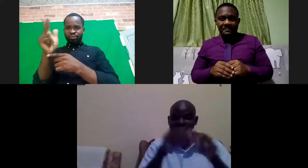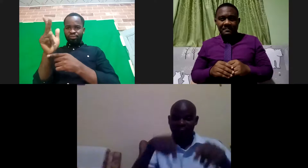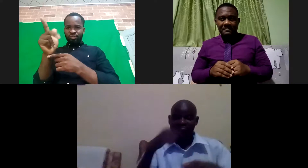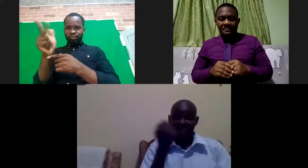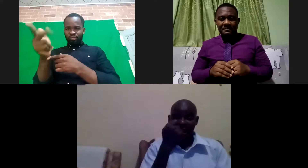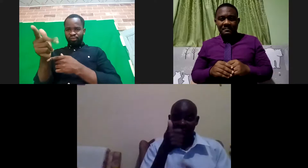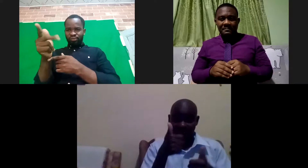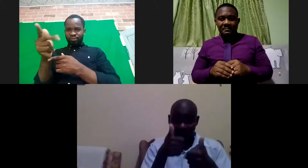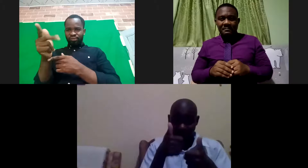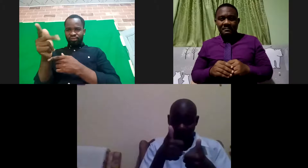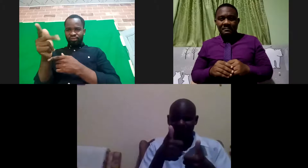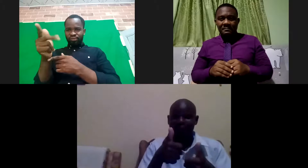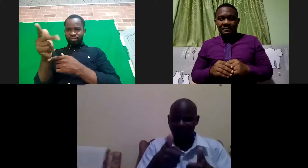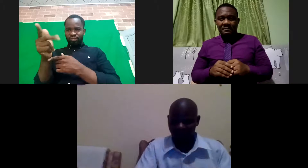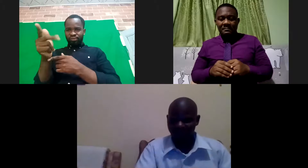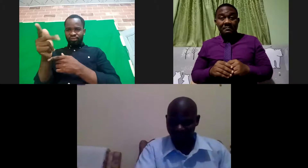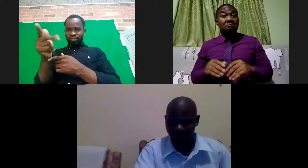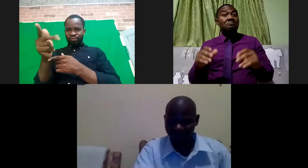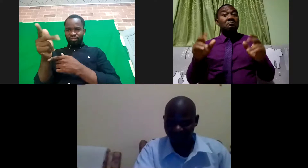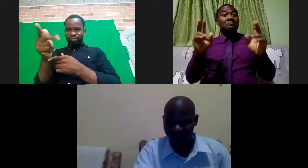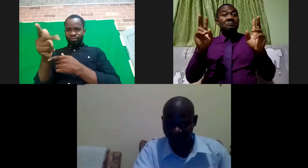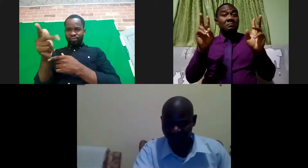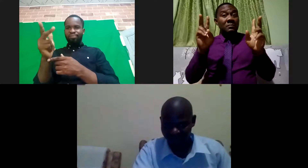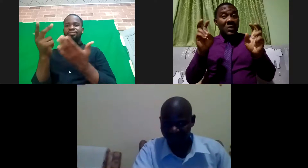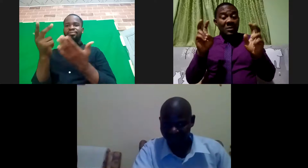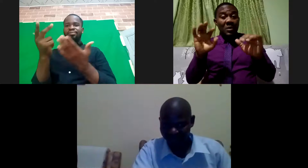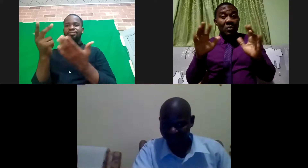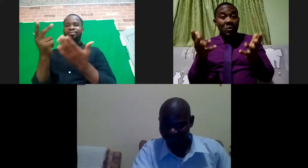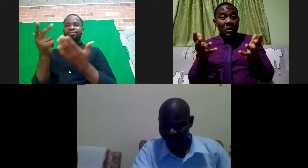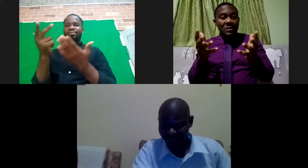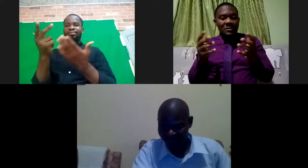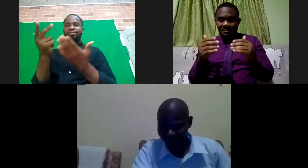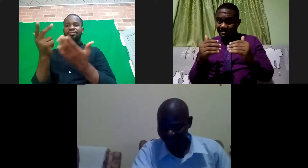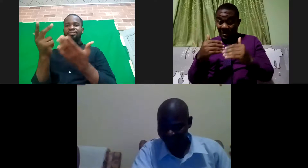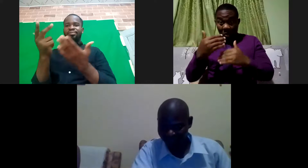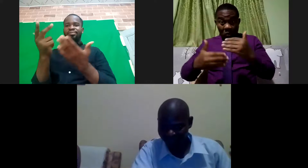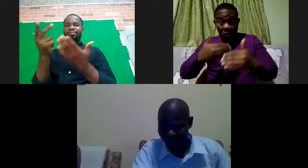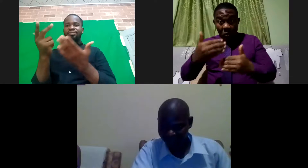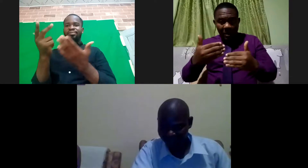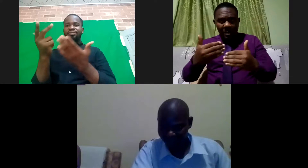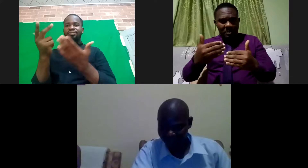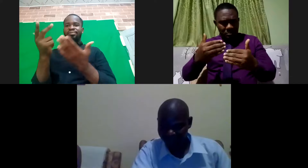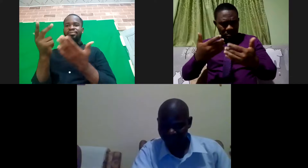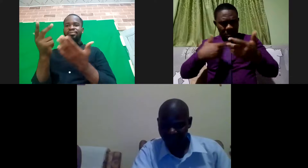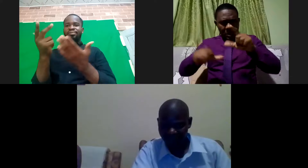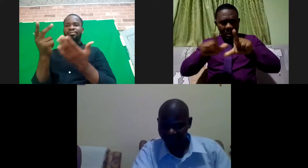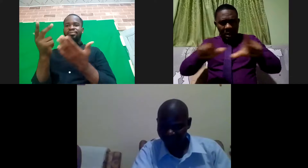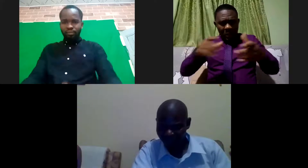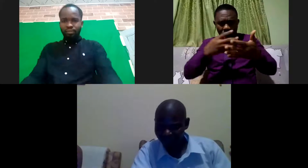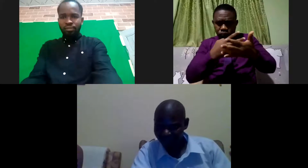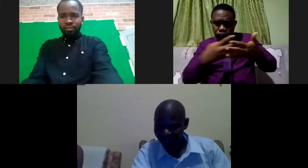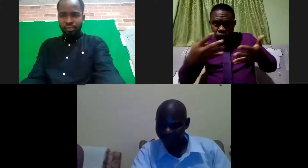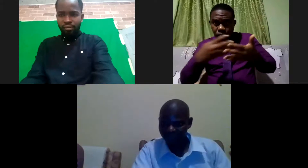And now the topic is the process of language formation, development, and communication among deaf children in the